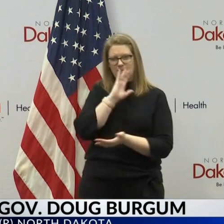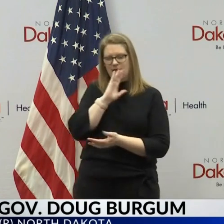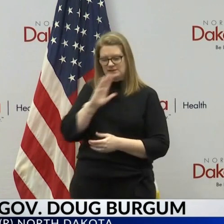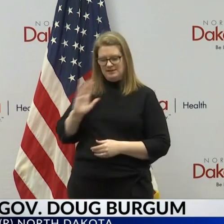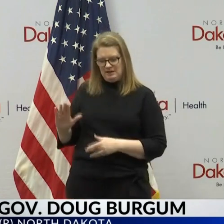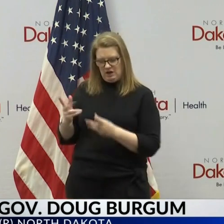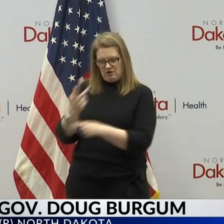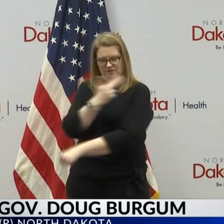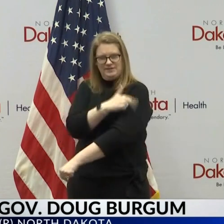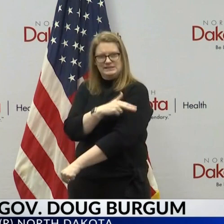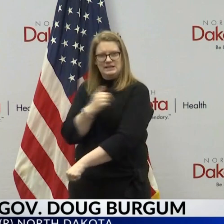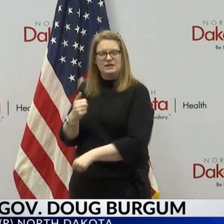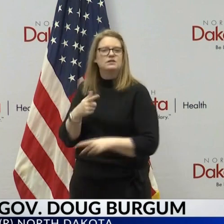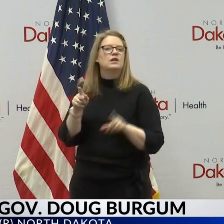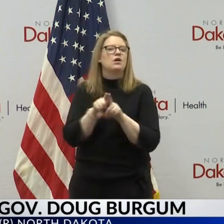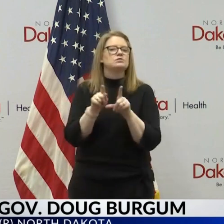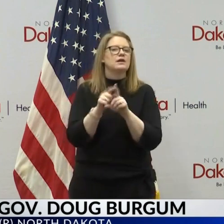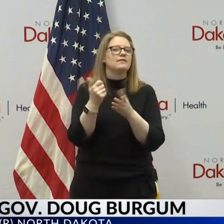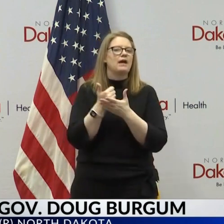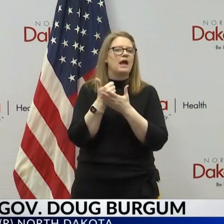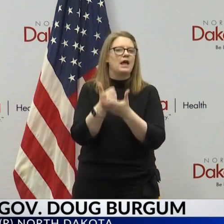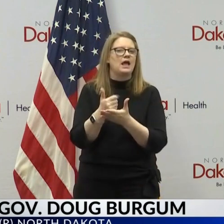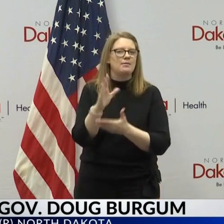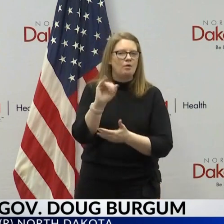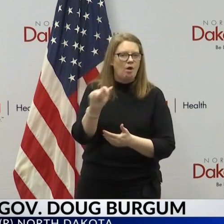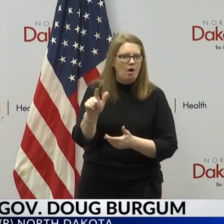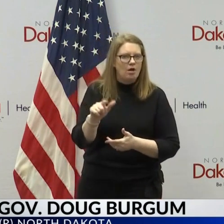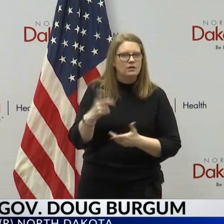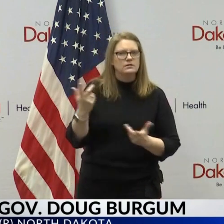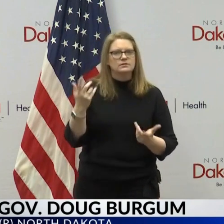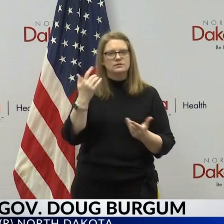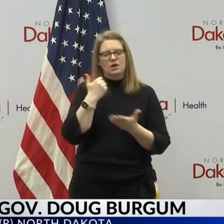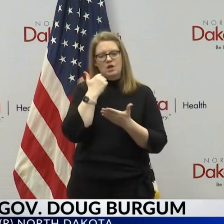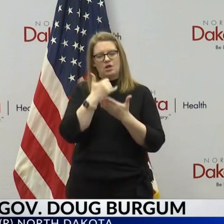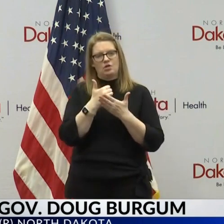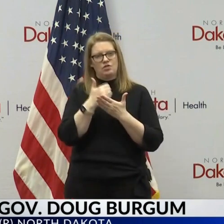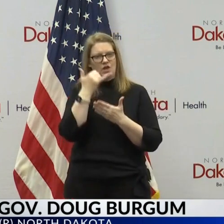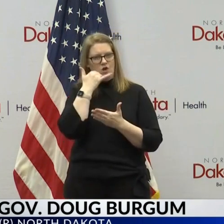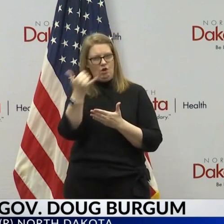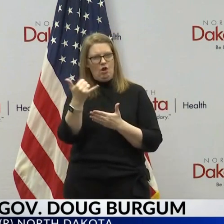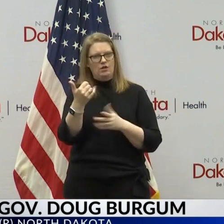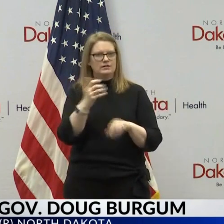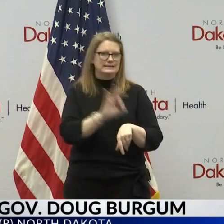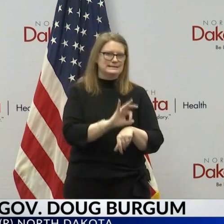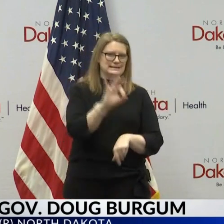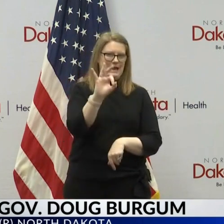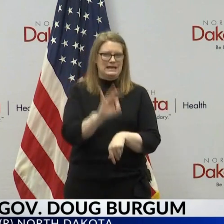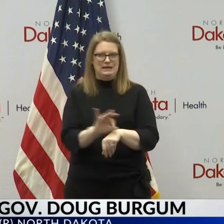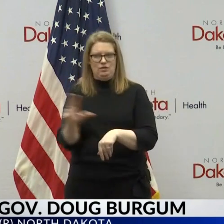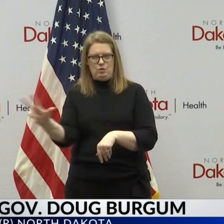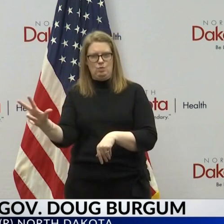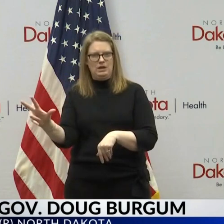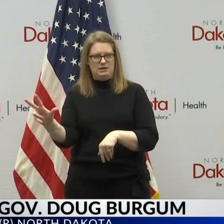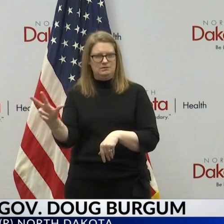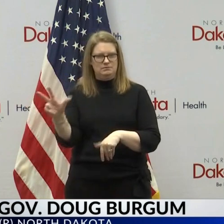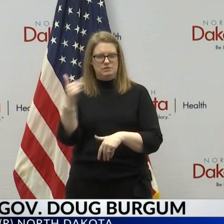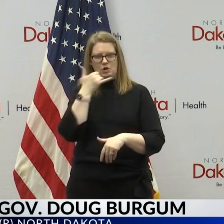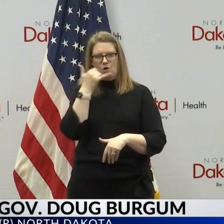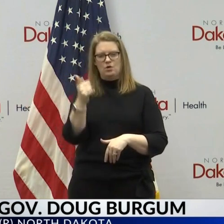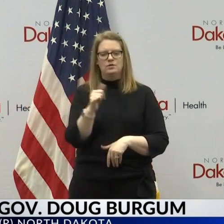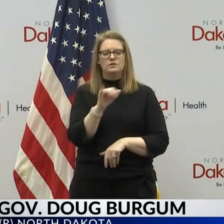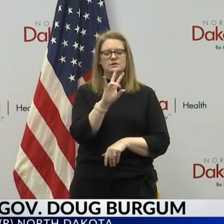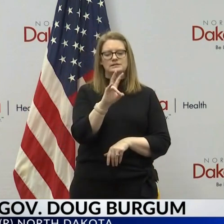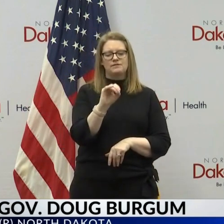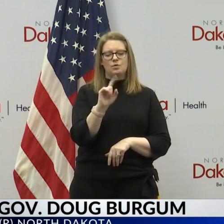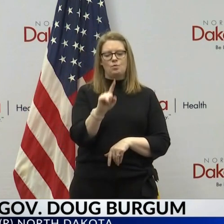got a help call center if you want to field calls related to this. Call center is staffed 9 a.m. to 3 p.m. Number is